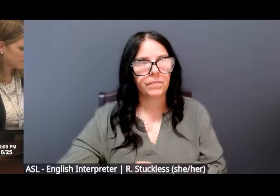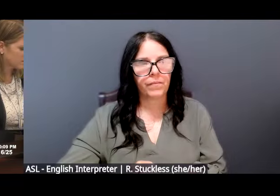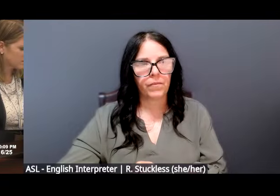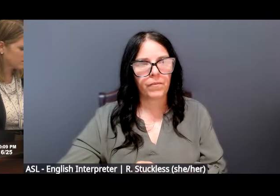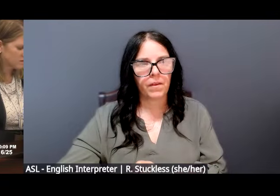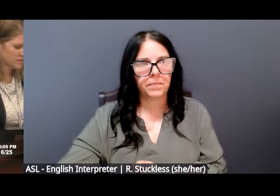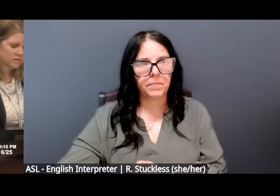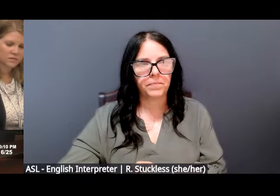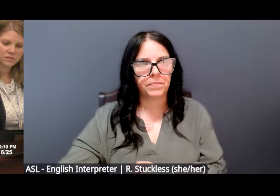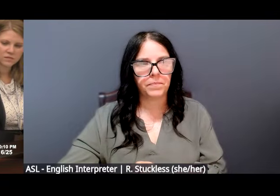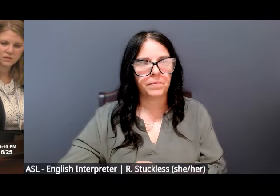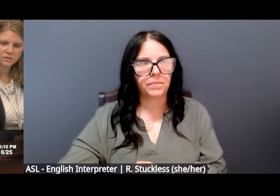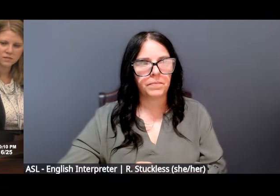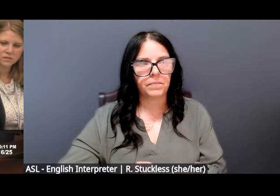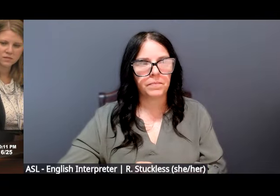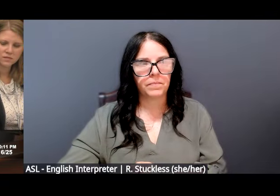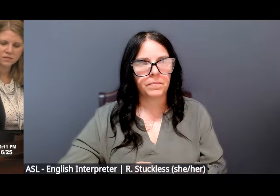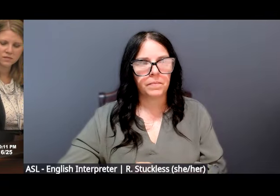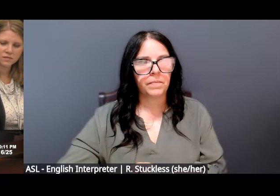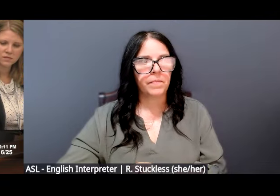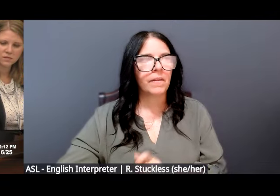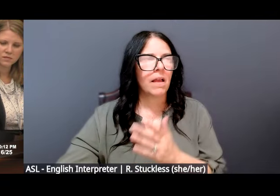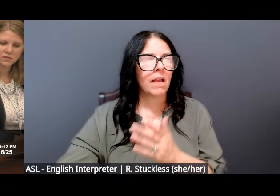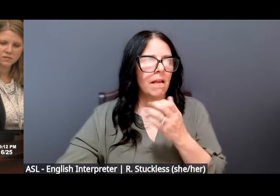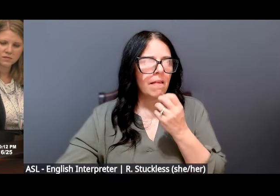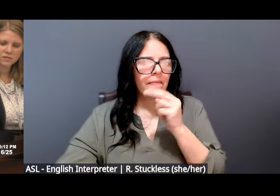And then